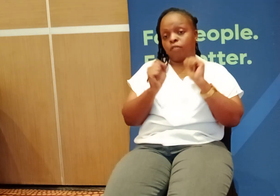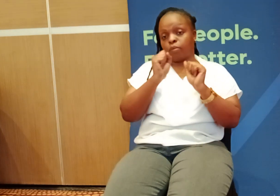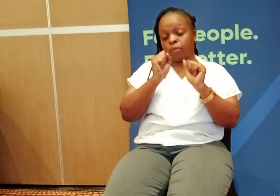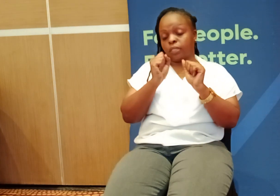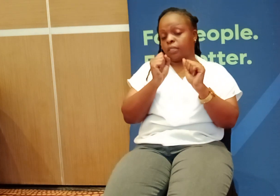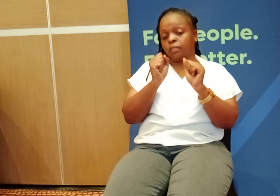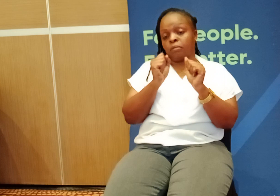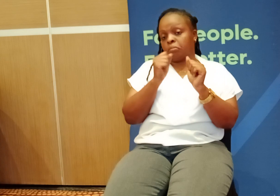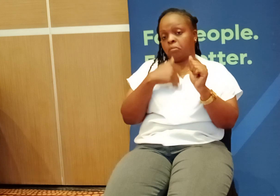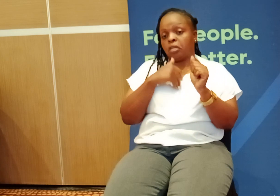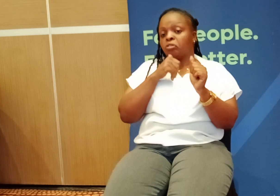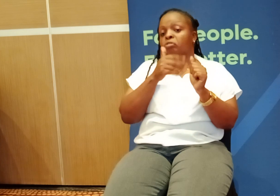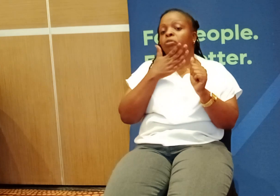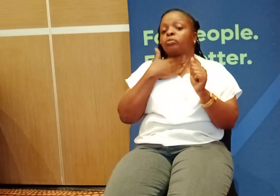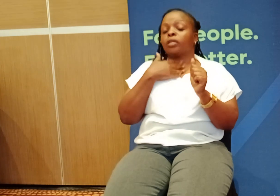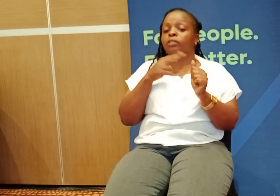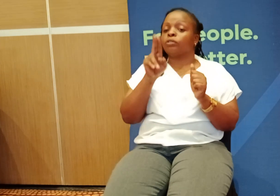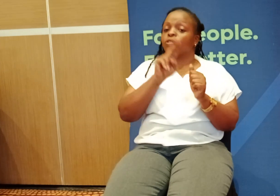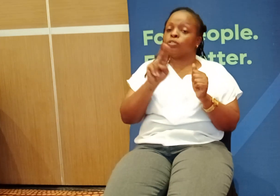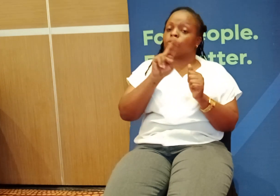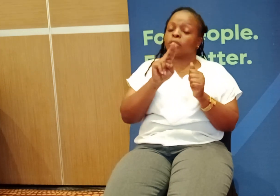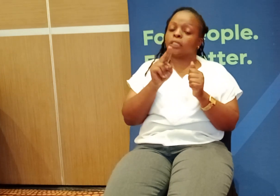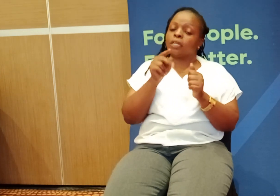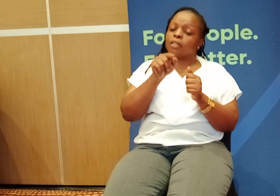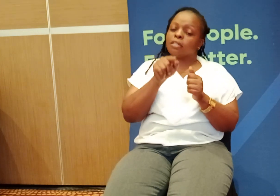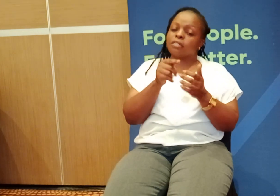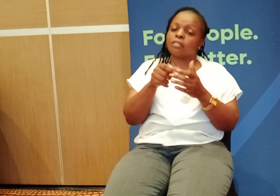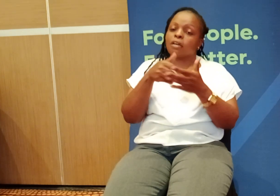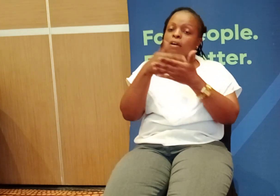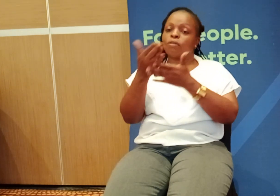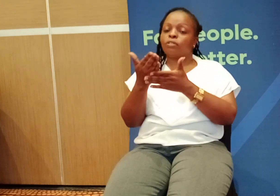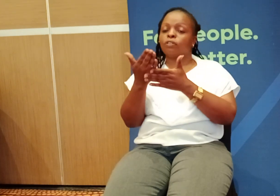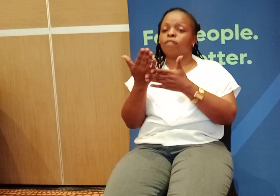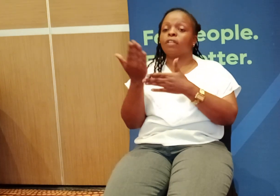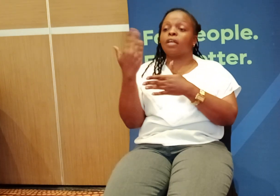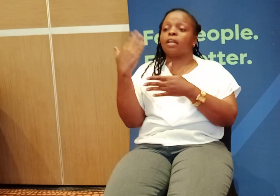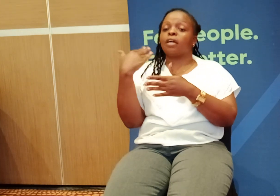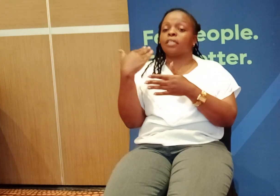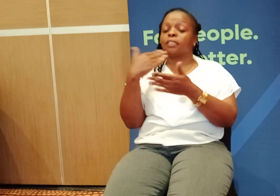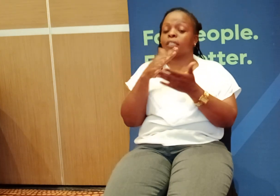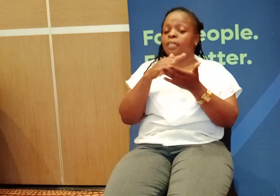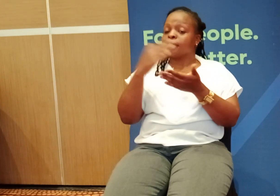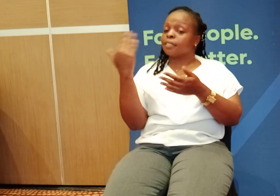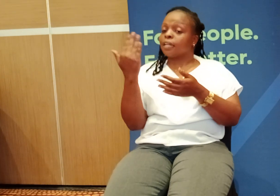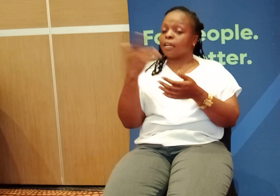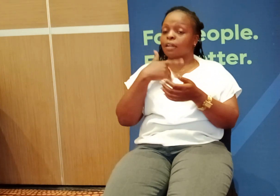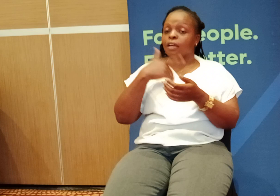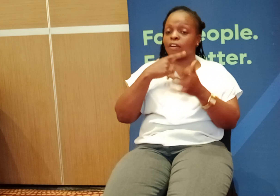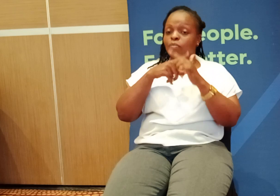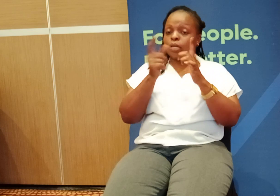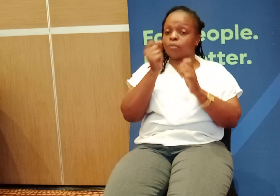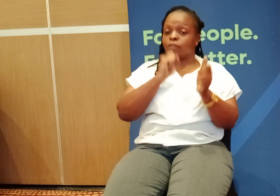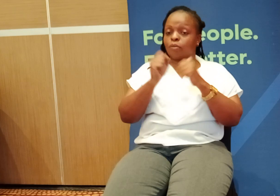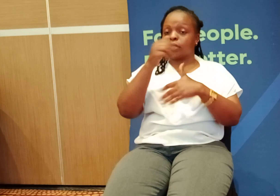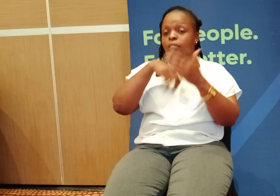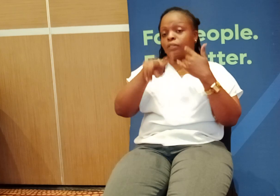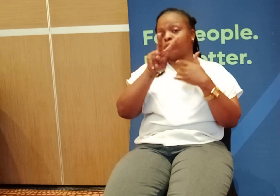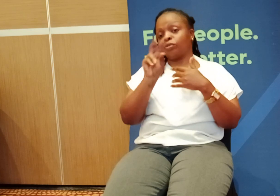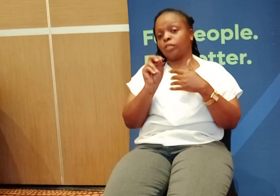take the sting out of the last few slides I will have, but our performance in 2023, I would say, was